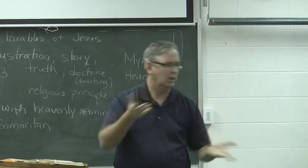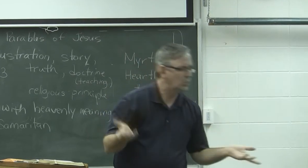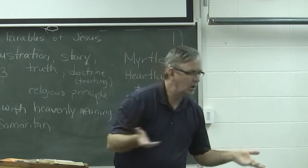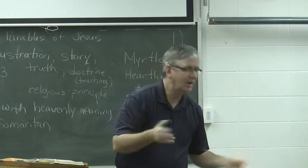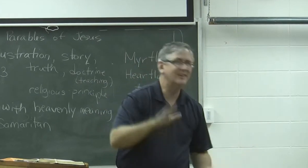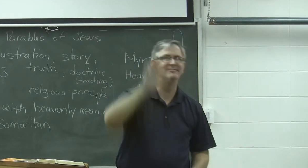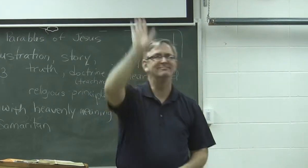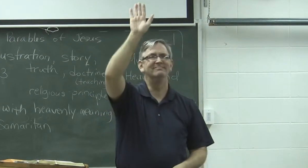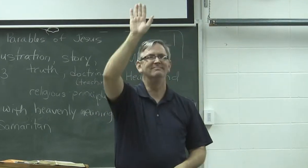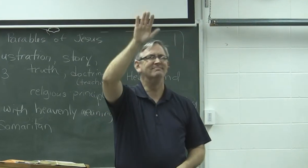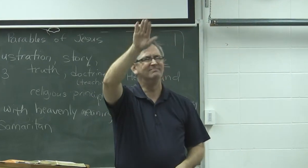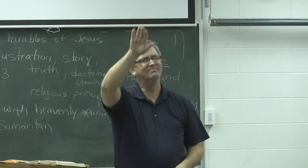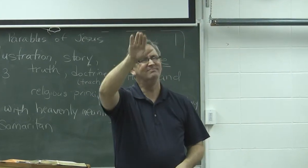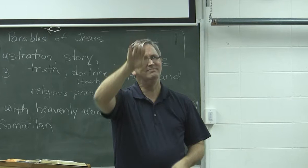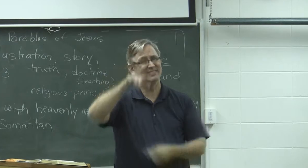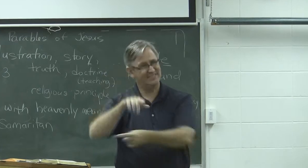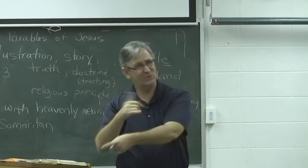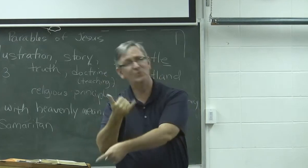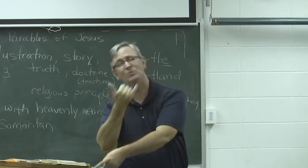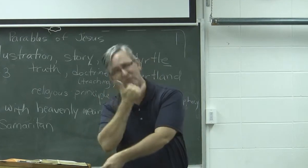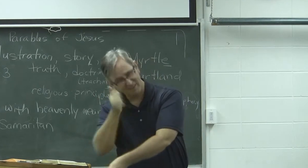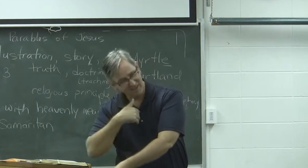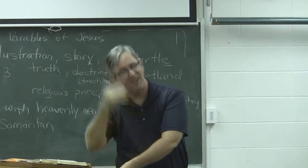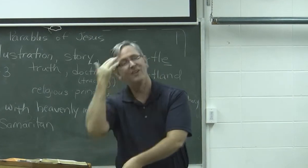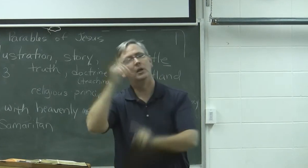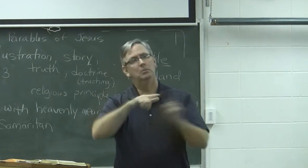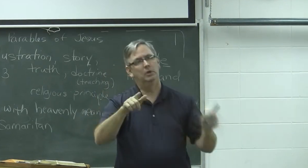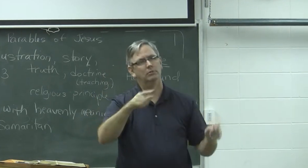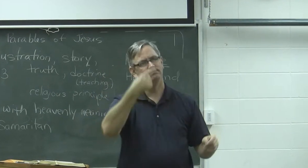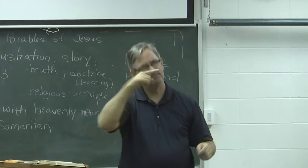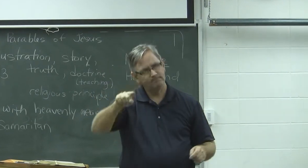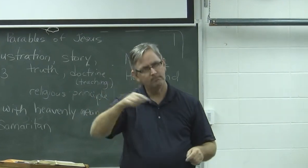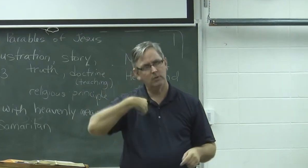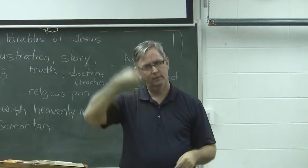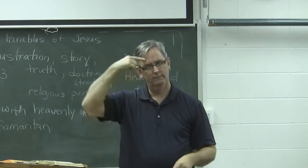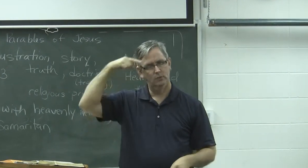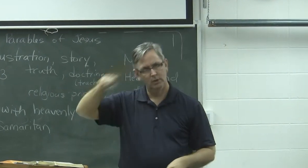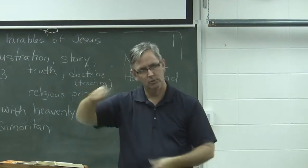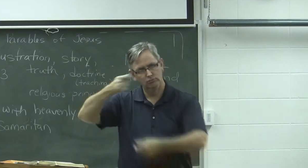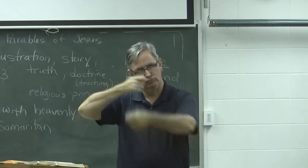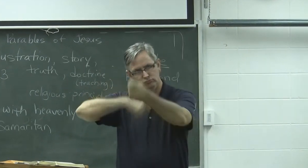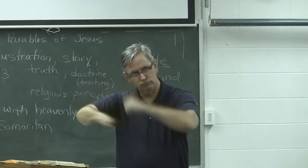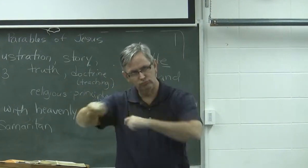one of the people objected and he said, yeah, this man did something wrong, but I'll